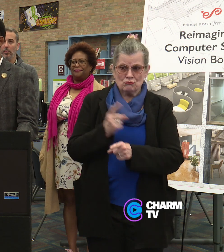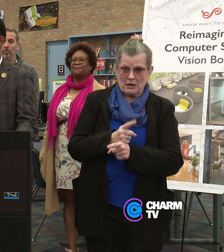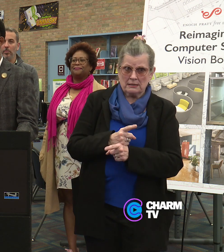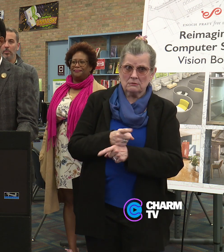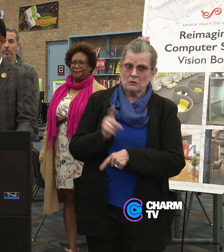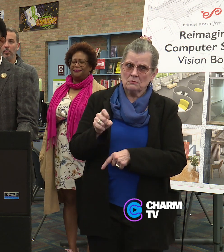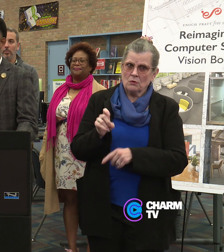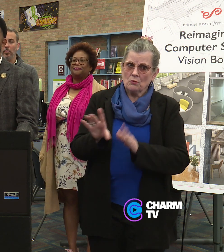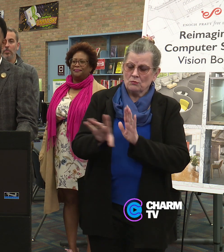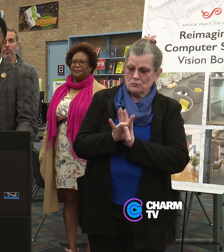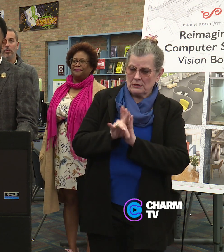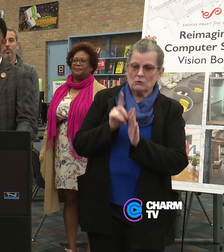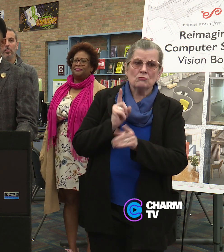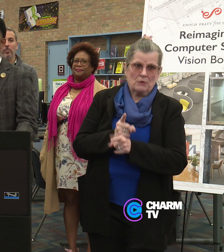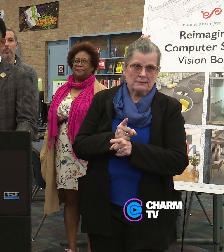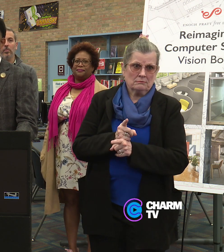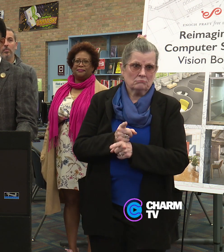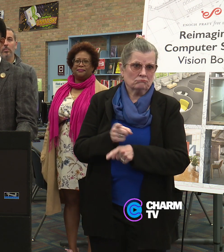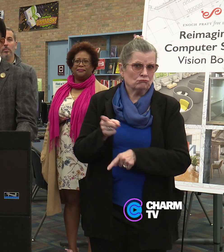go right.